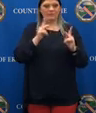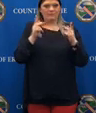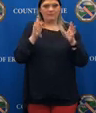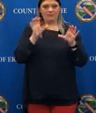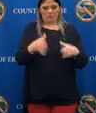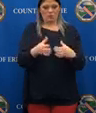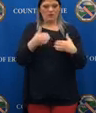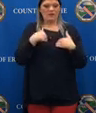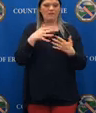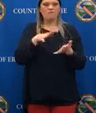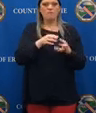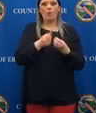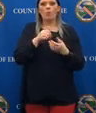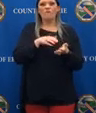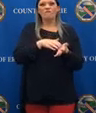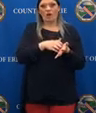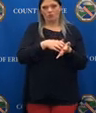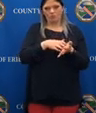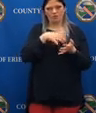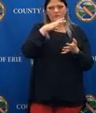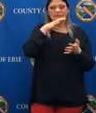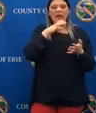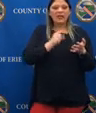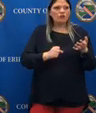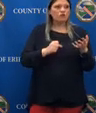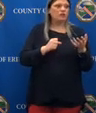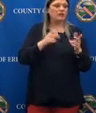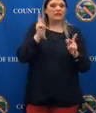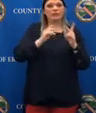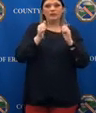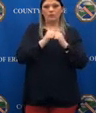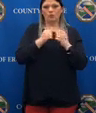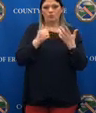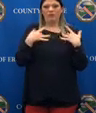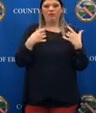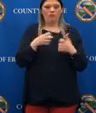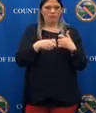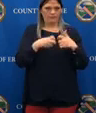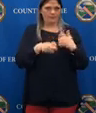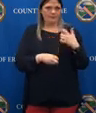vulnerable, our people with our elderly and people with chronic conditions.